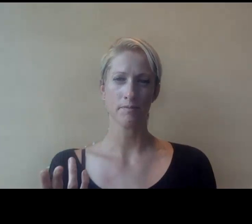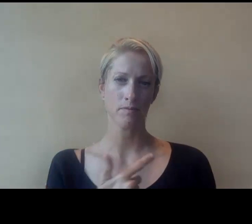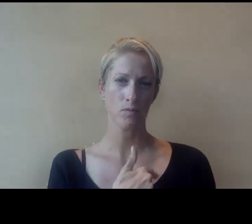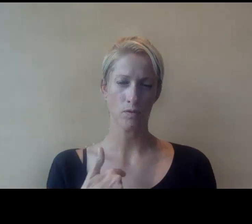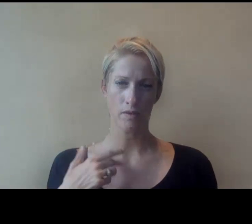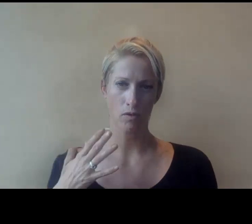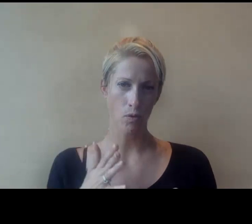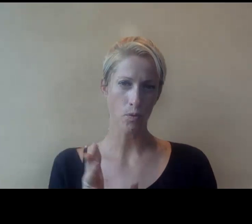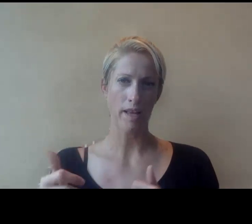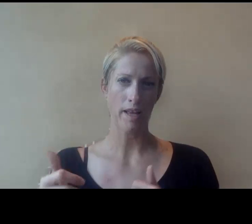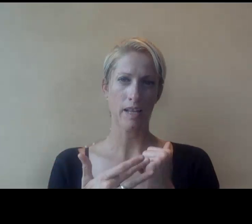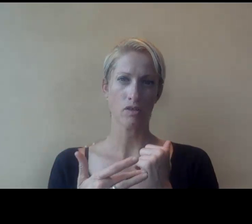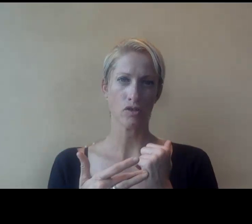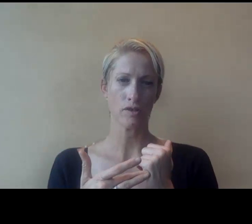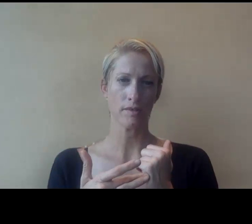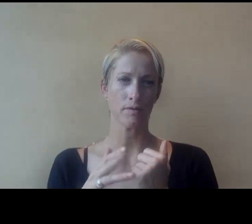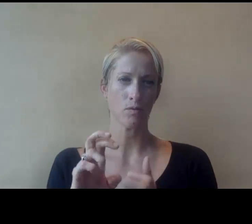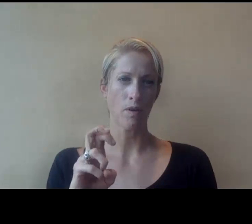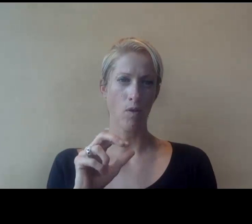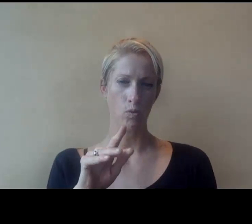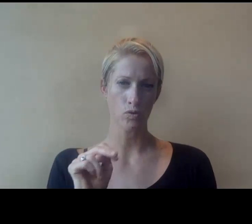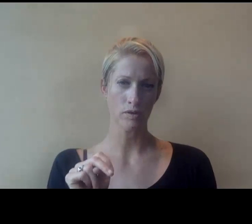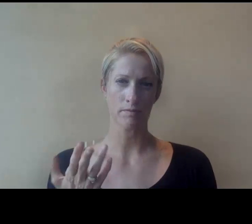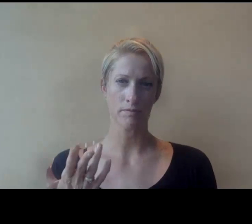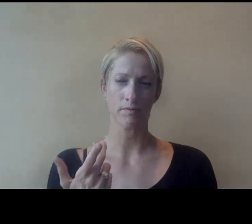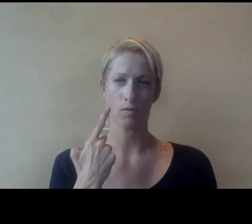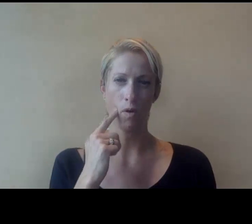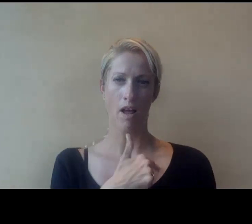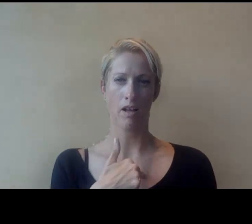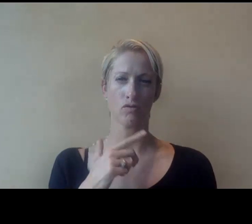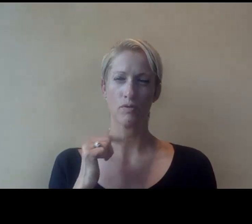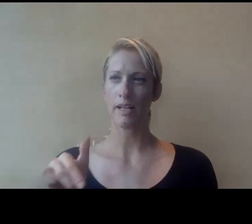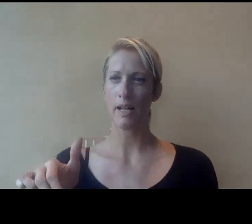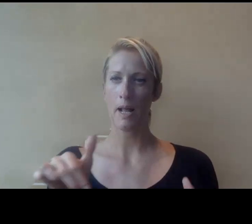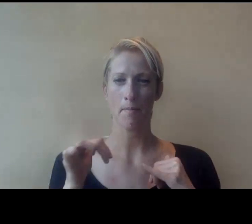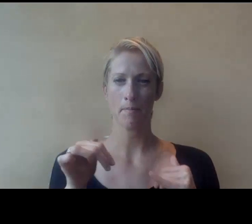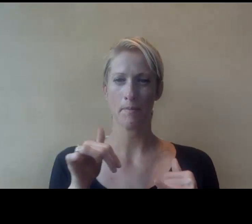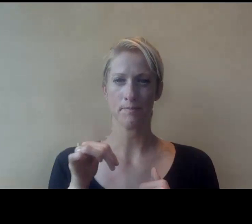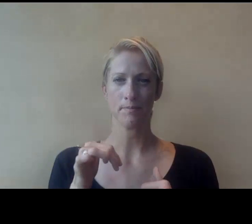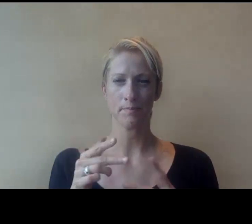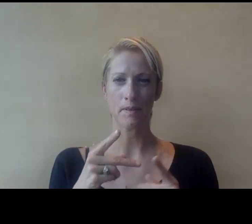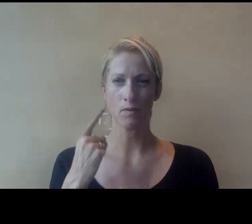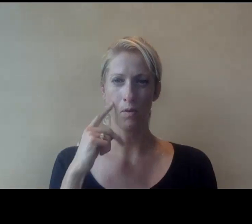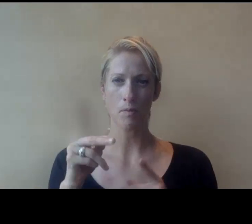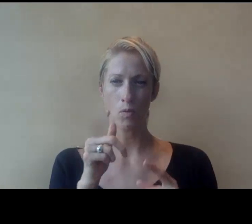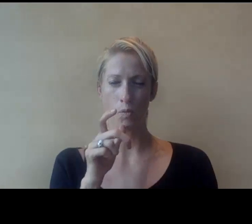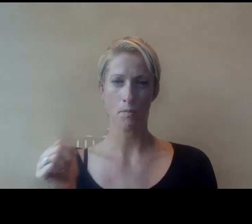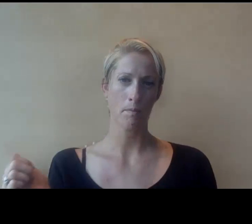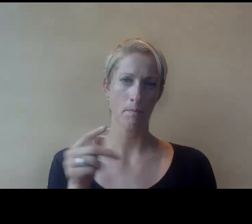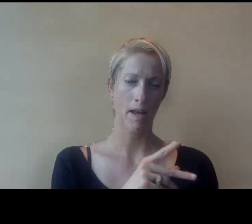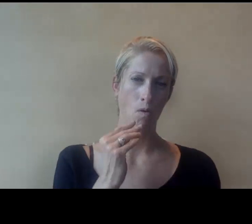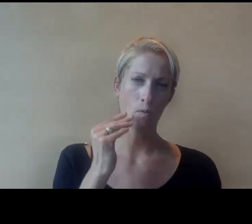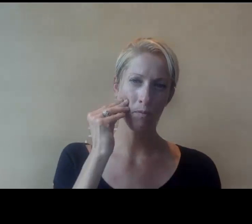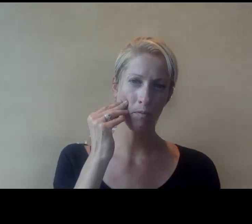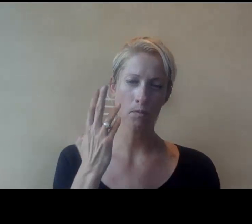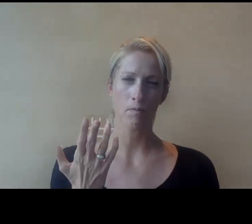the technological revolution in the last 15 years. So for us, it's very commonplace at this point. But for people who are coming home and they're